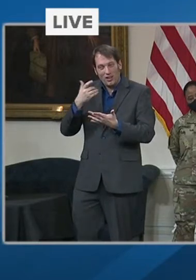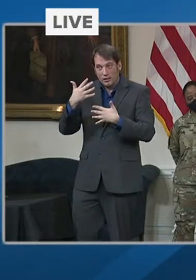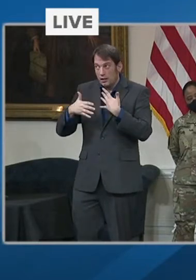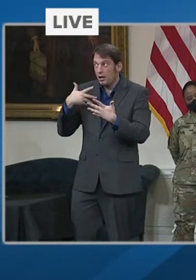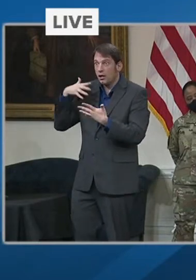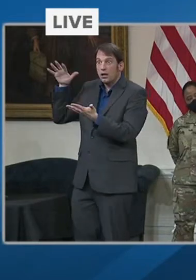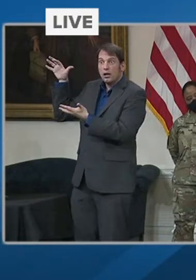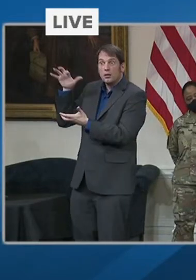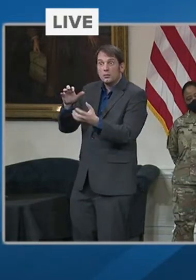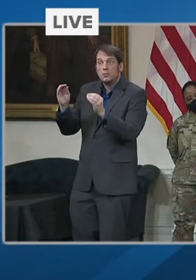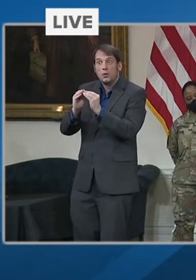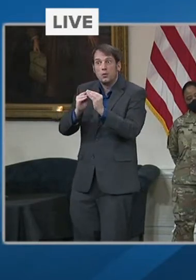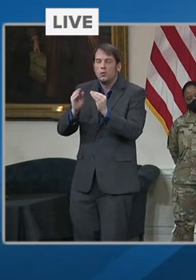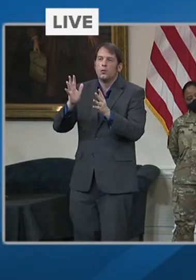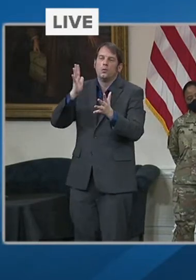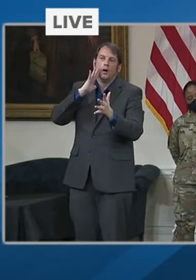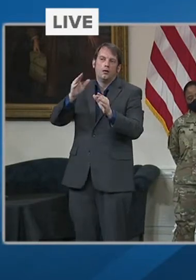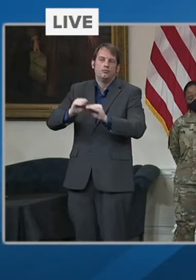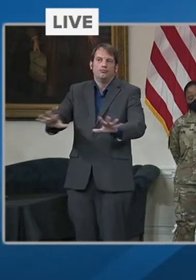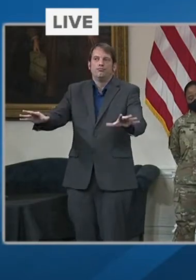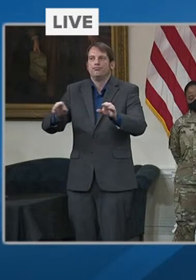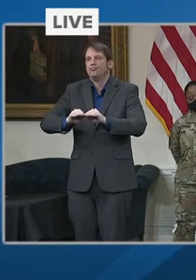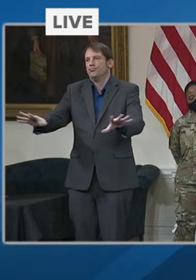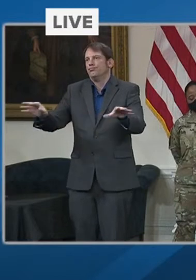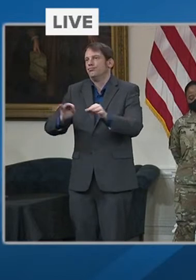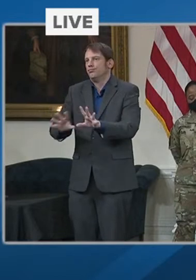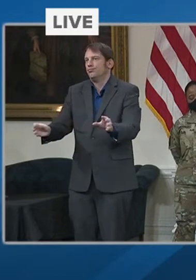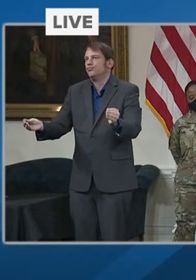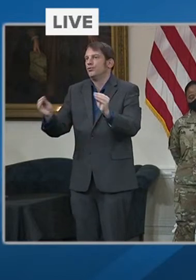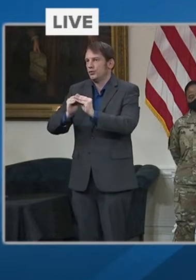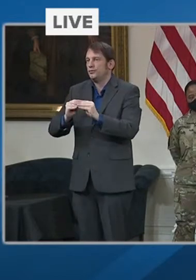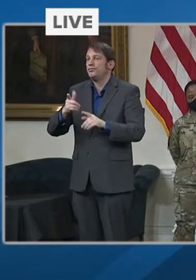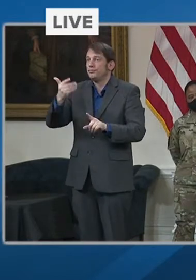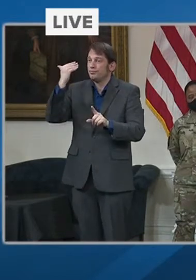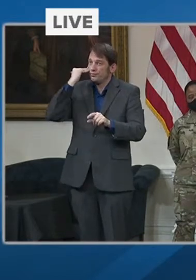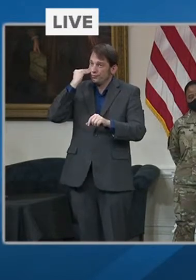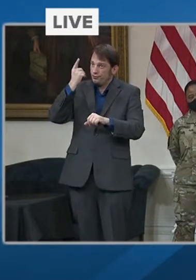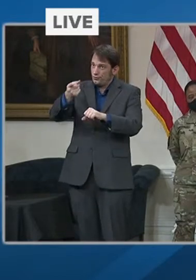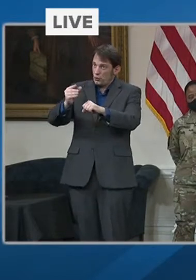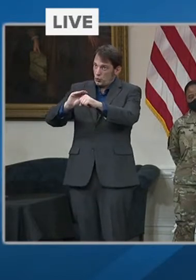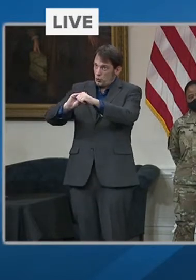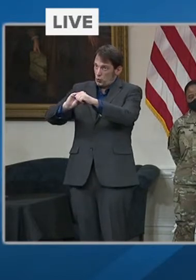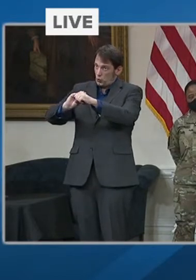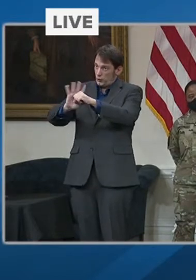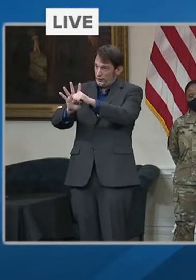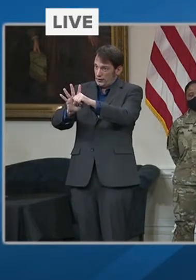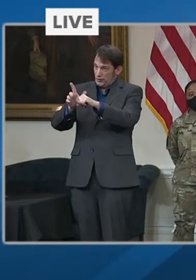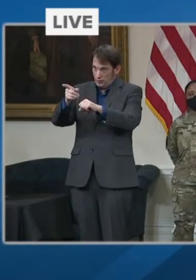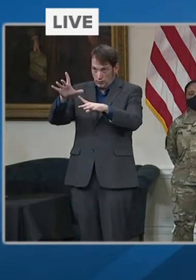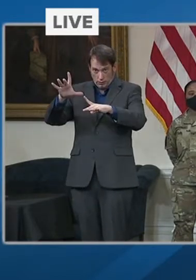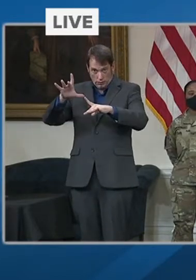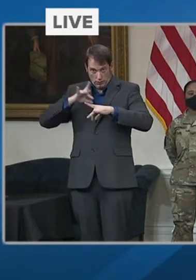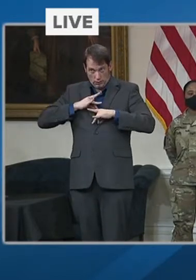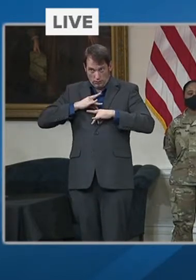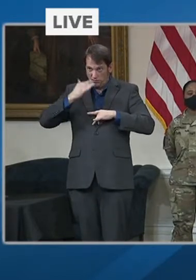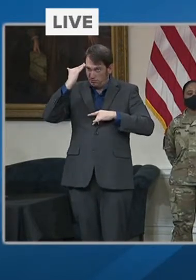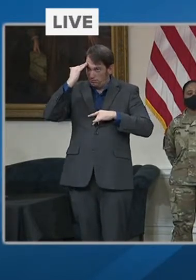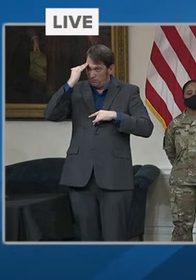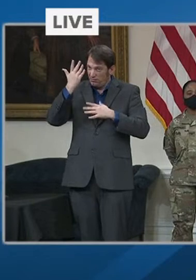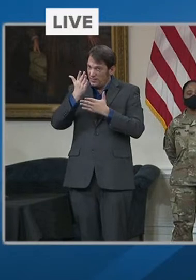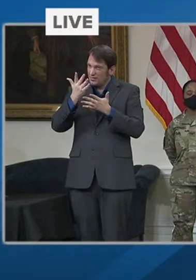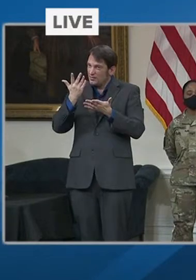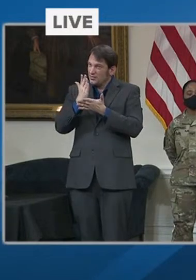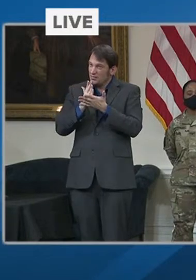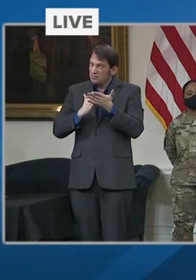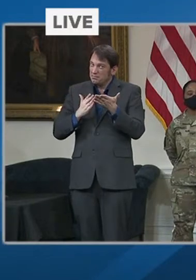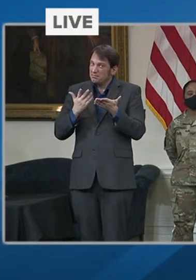critically ill and dying from COVID-19. Some of those risks are due to medical conditions, while others are not.